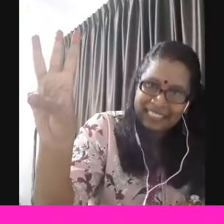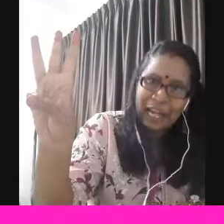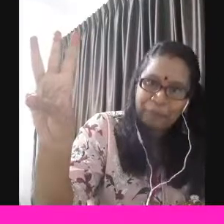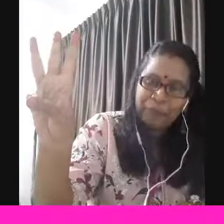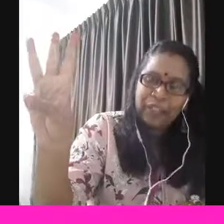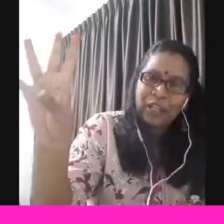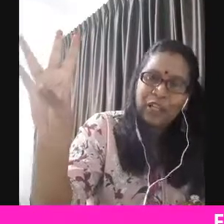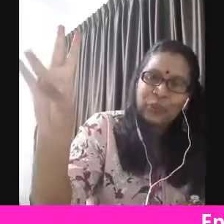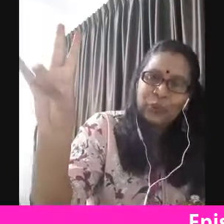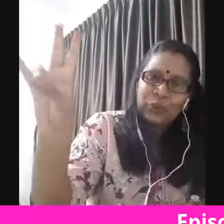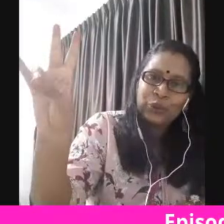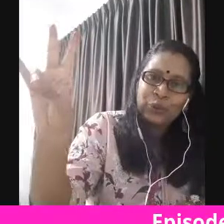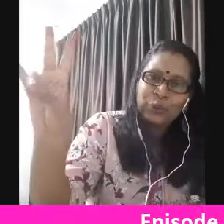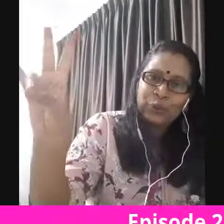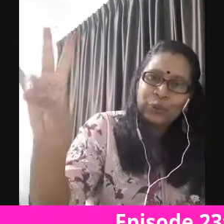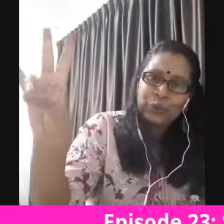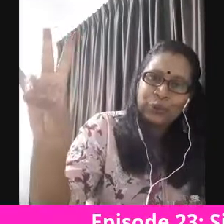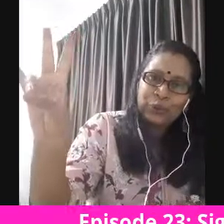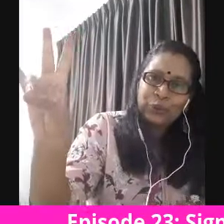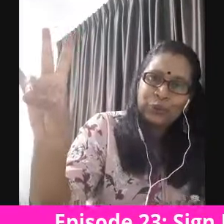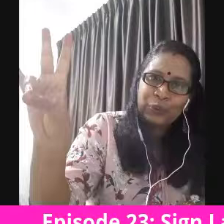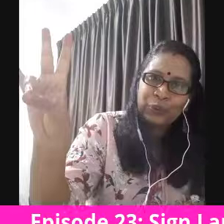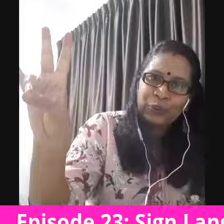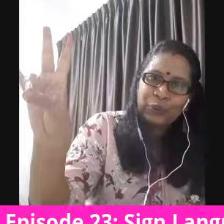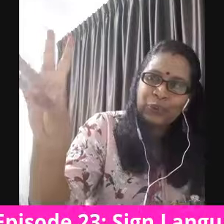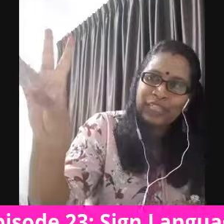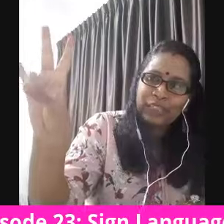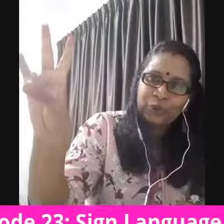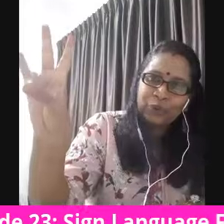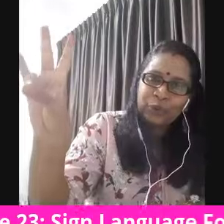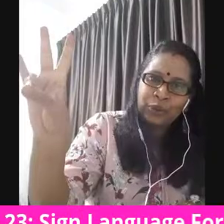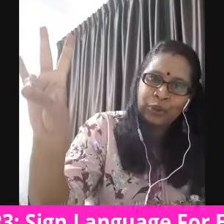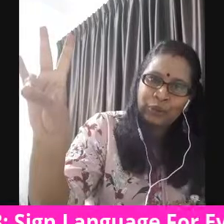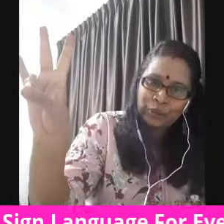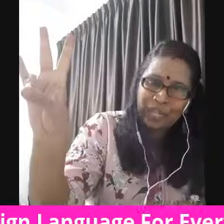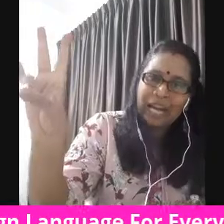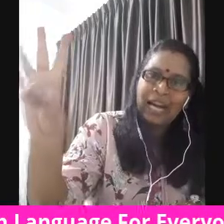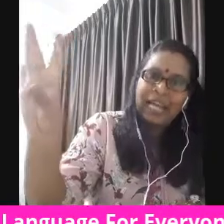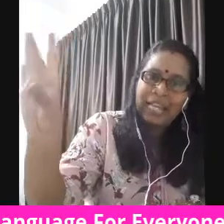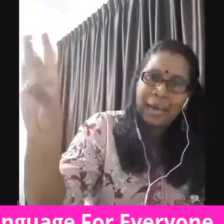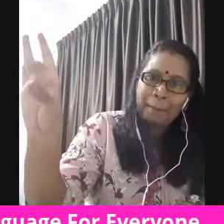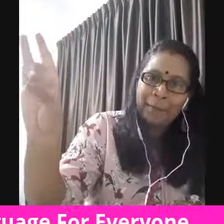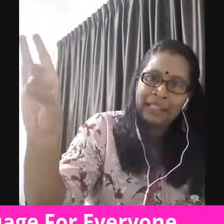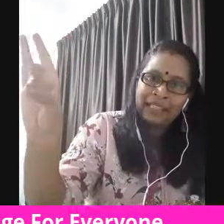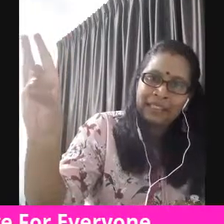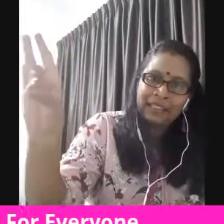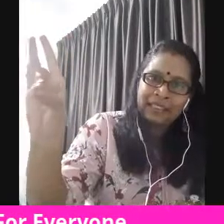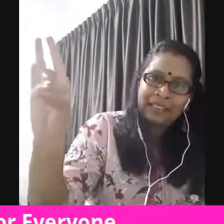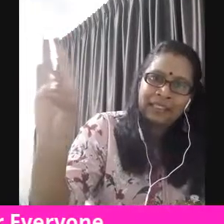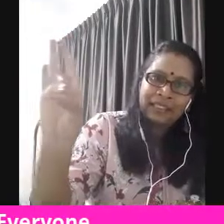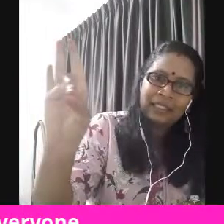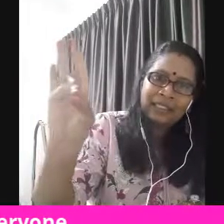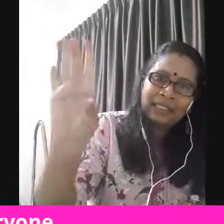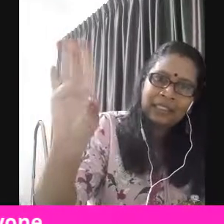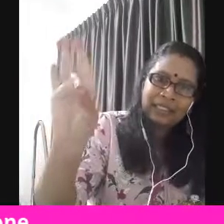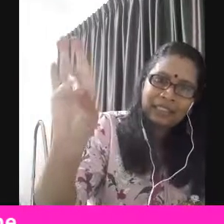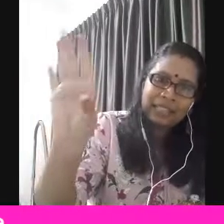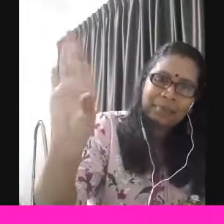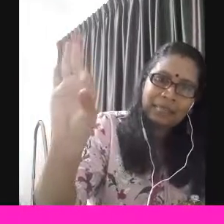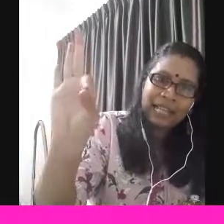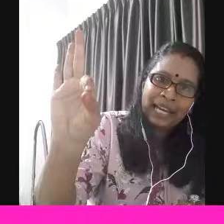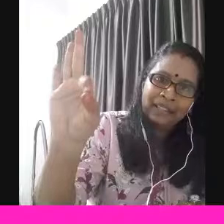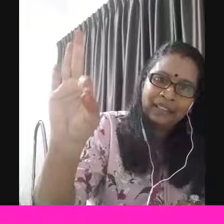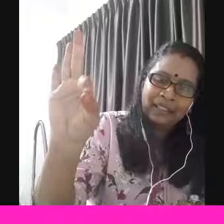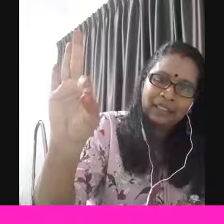Ya, enam. Tujuh. Mm-hmm. Okay, 7, tujuh. Lapan,